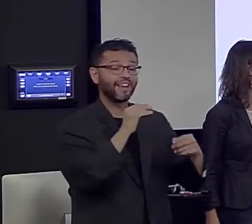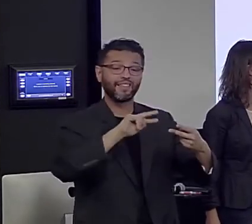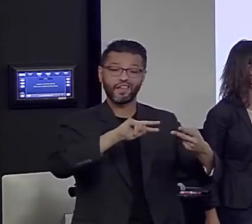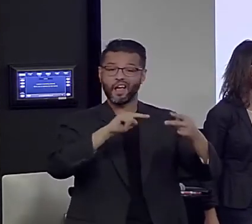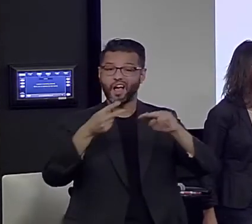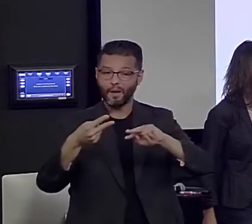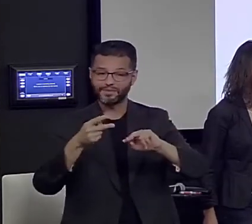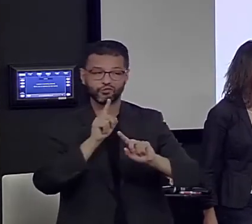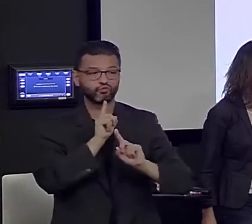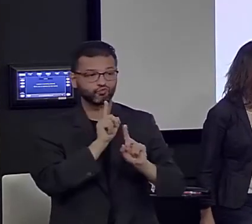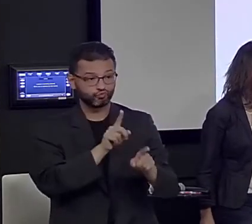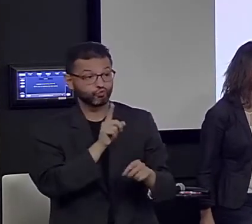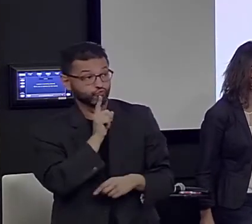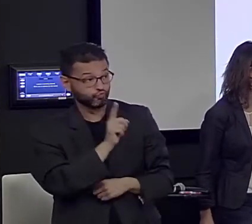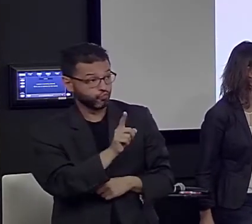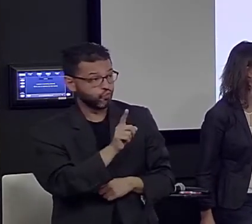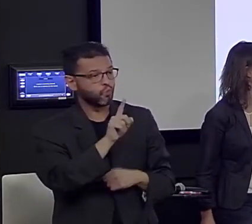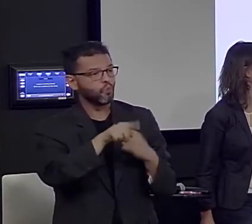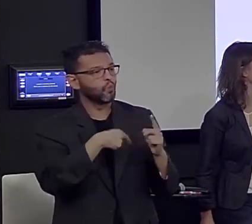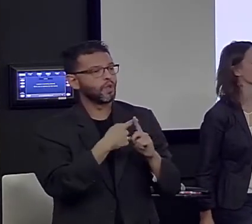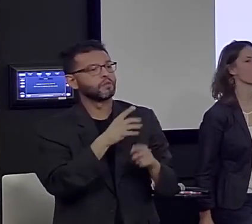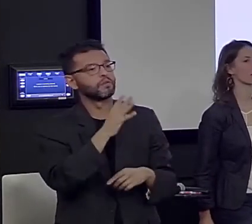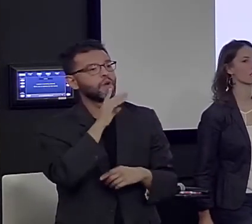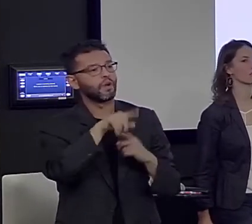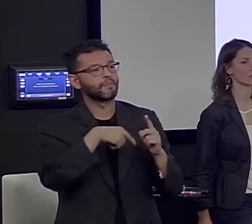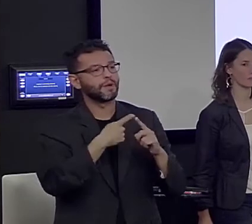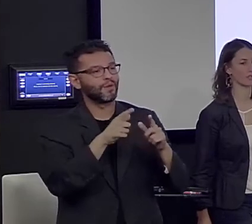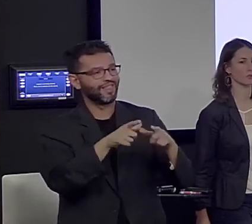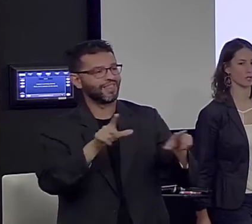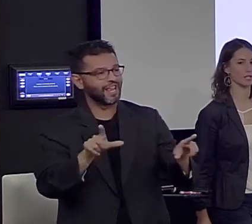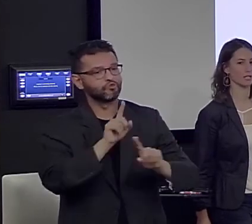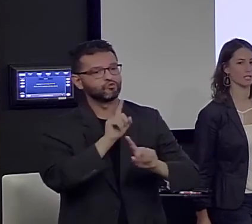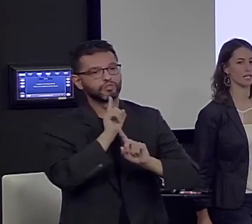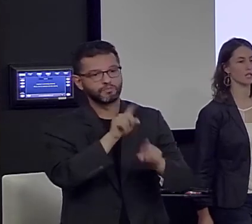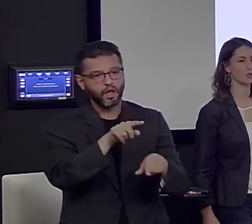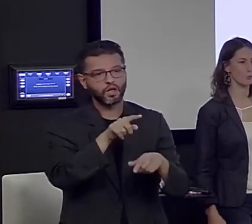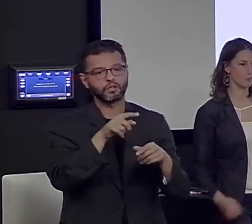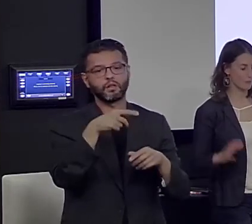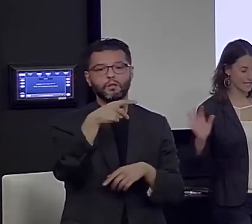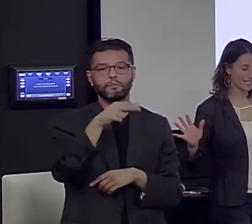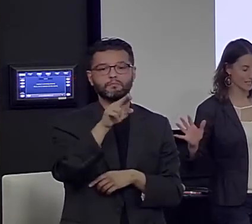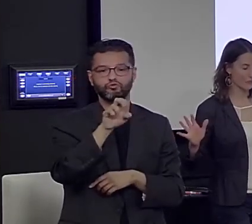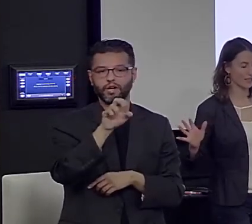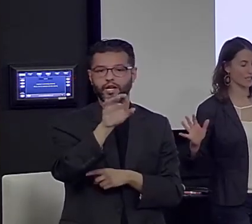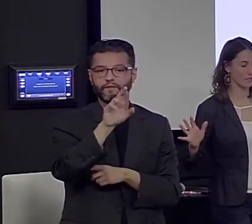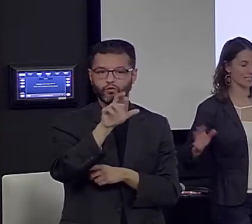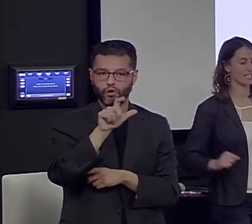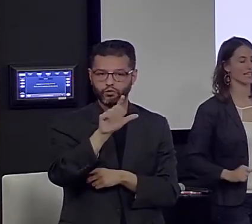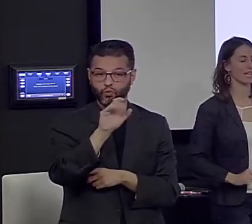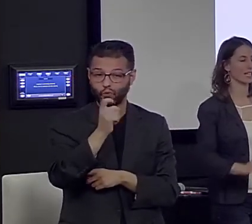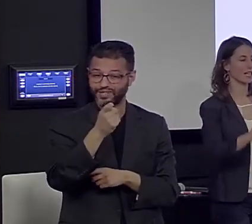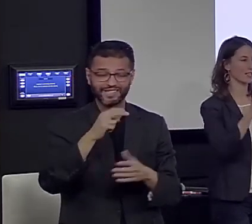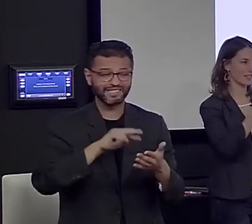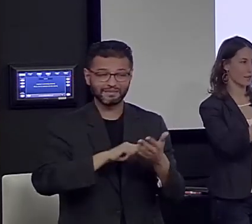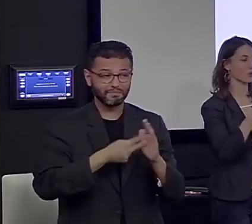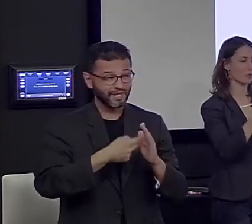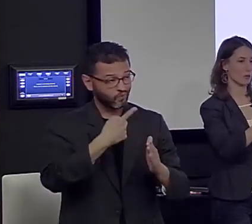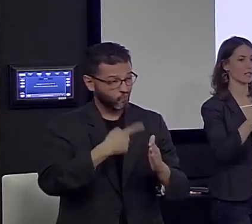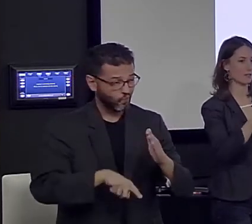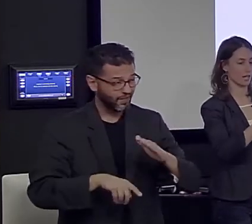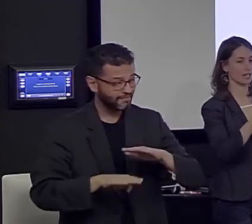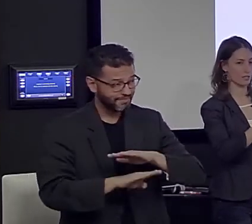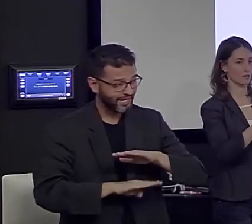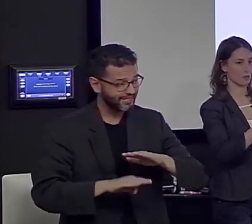responsive, when you talk about language responsive prefrontal cortex. So basically what this means is that the